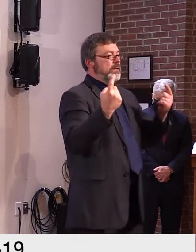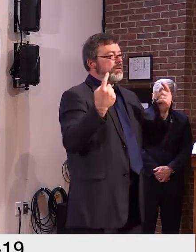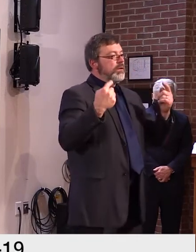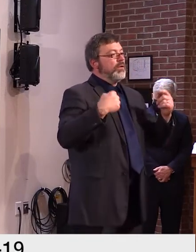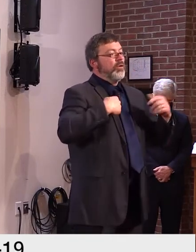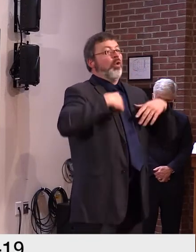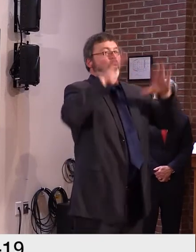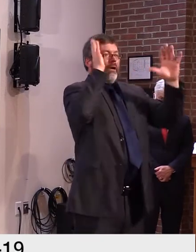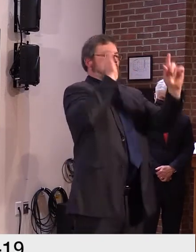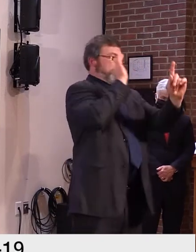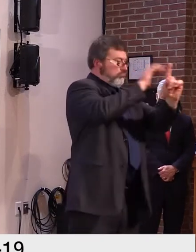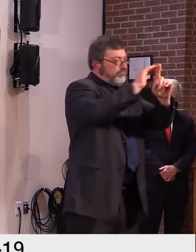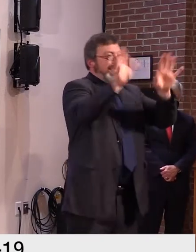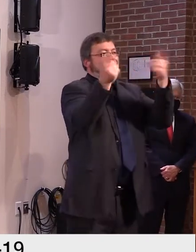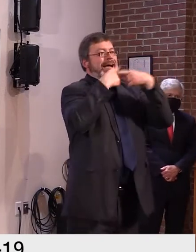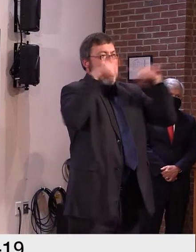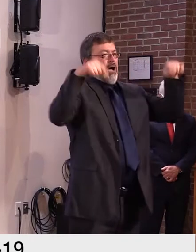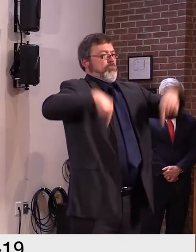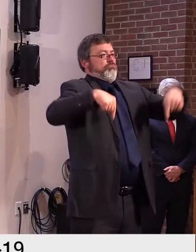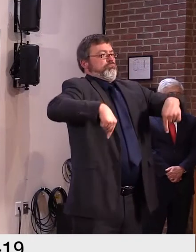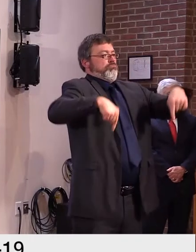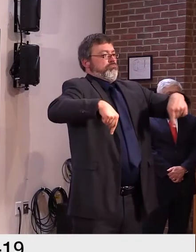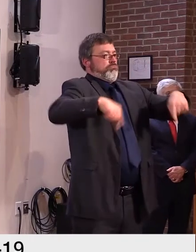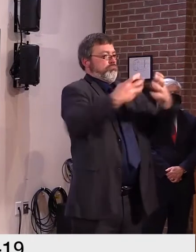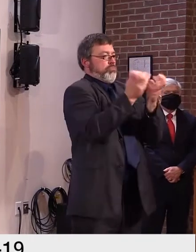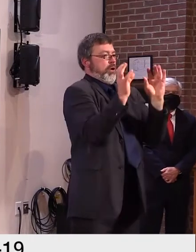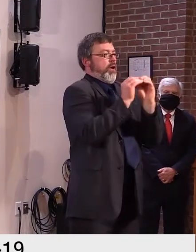to the public. Great, thank you.